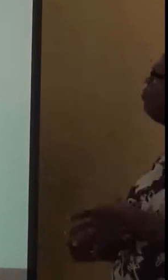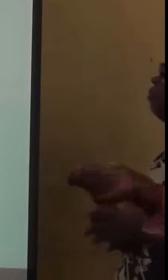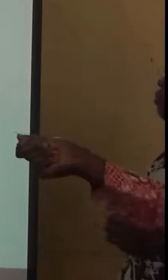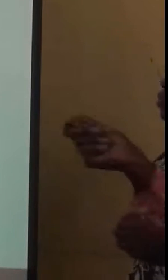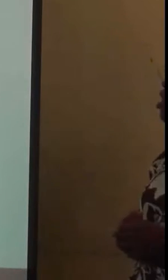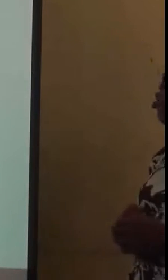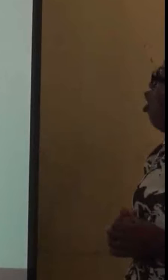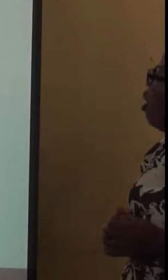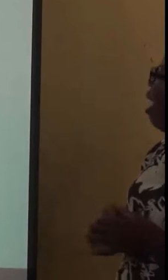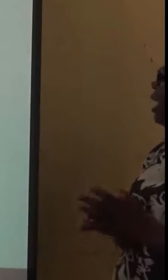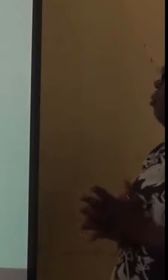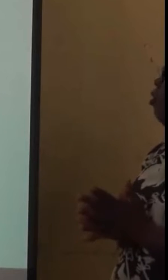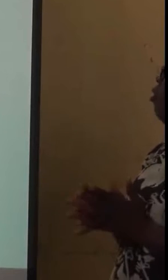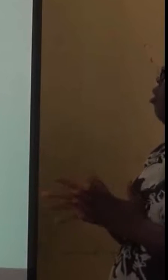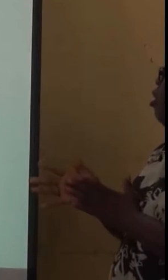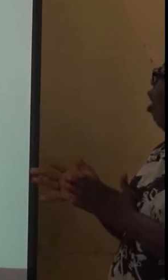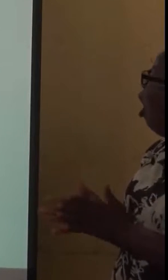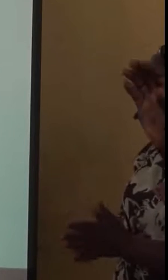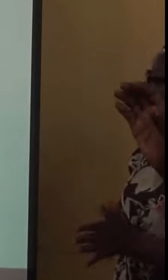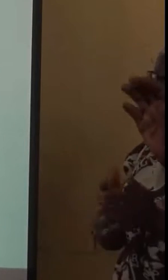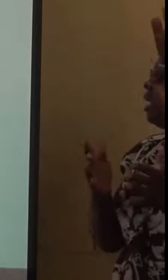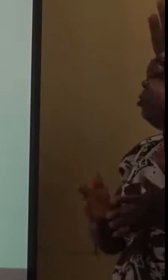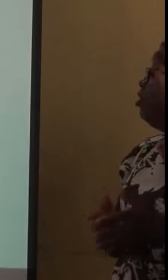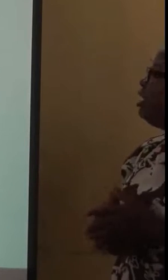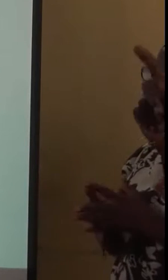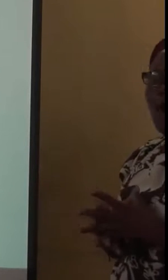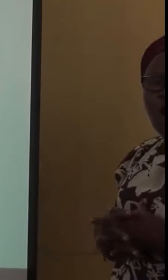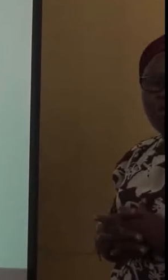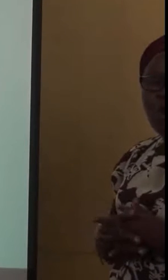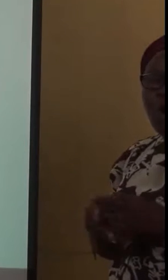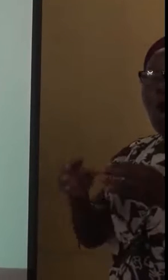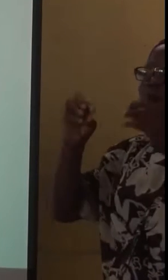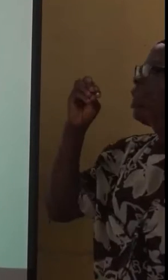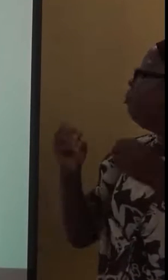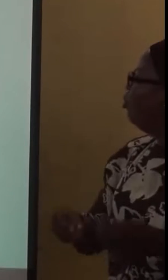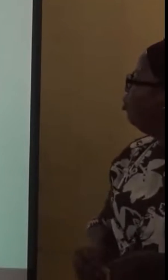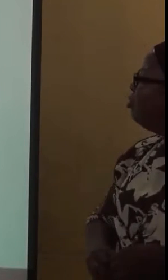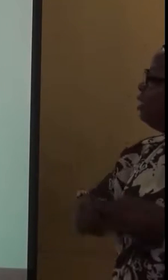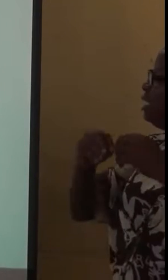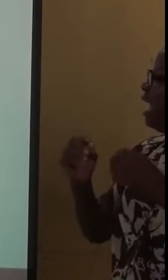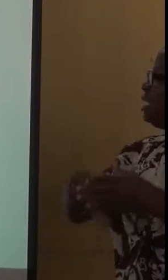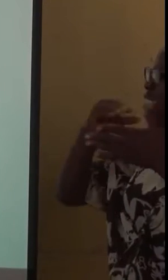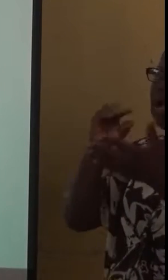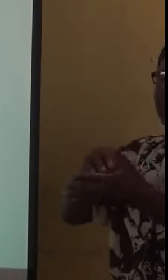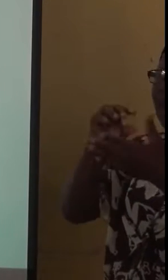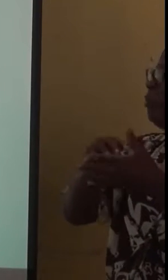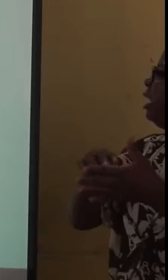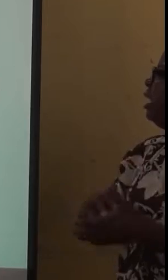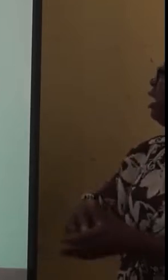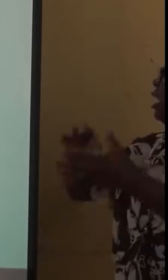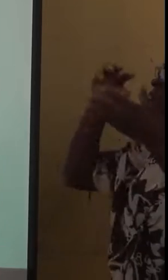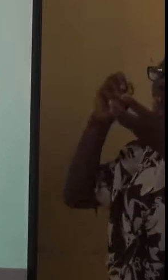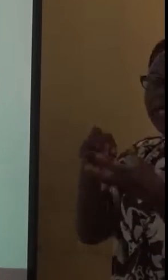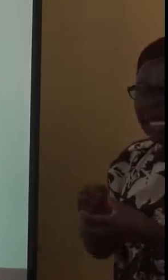lab. So, a power cable or a main cable is a cord or cable that